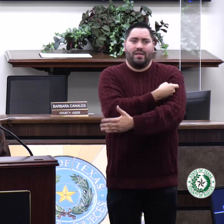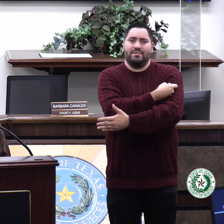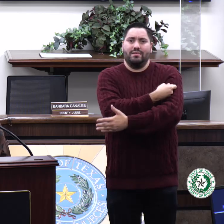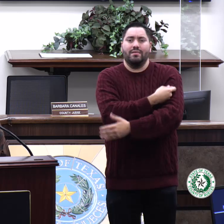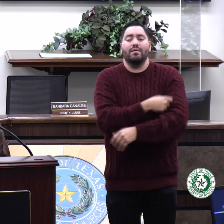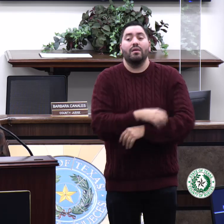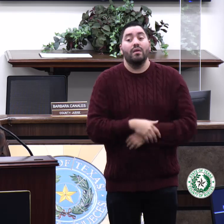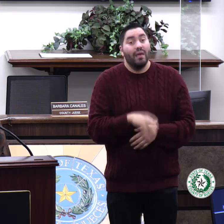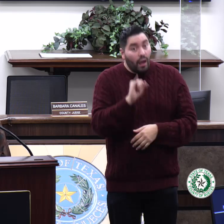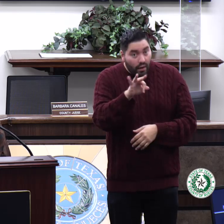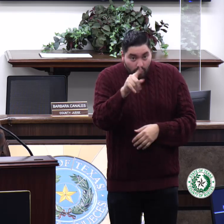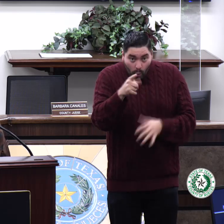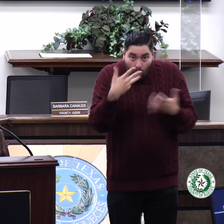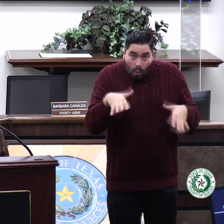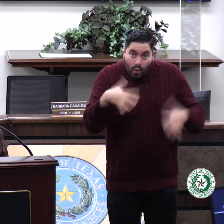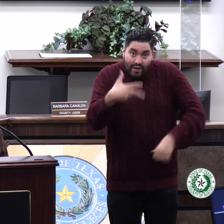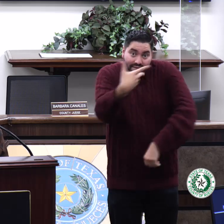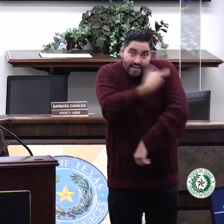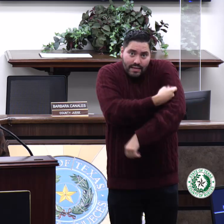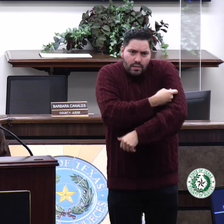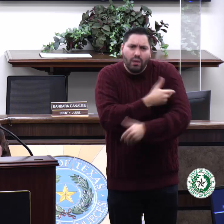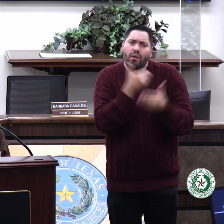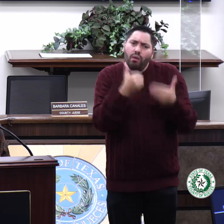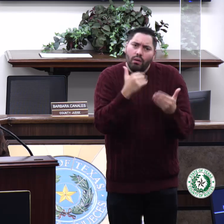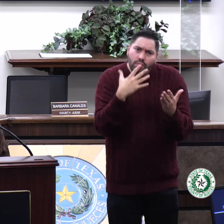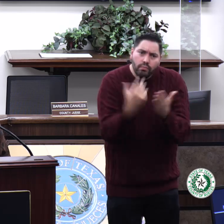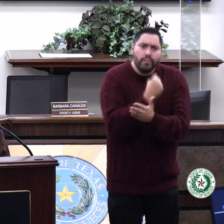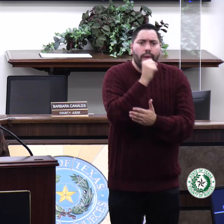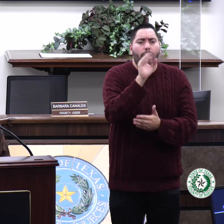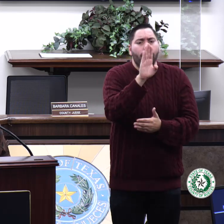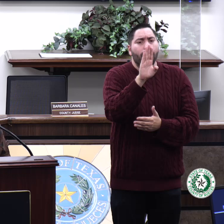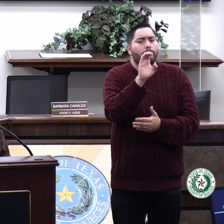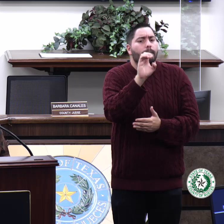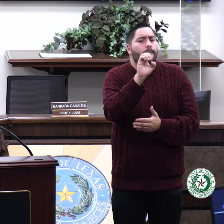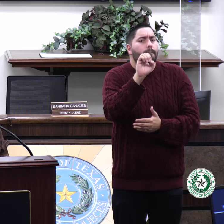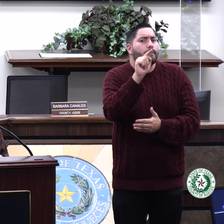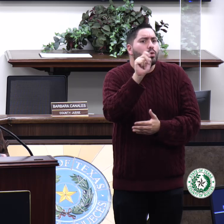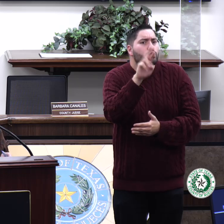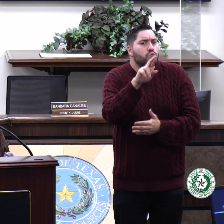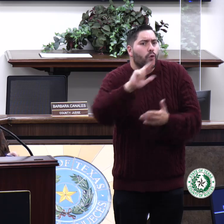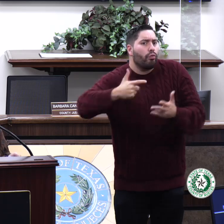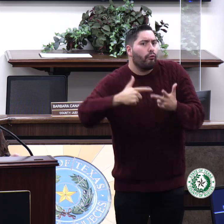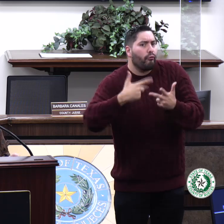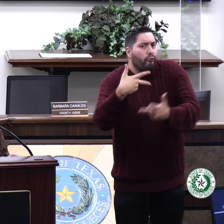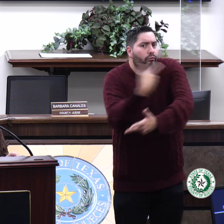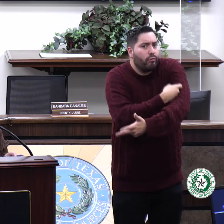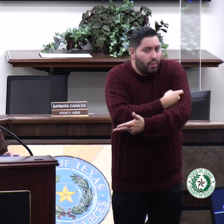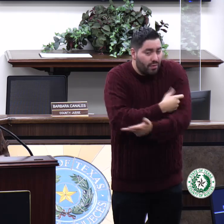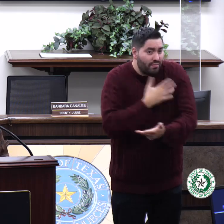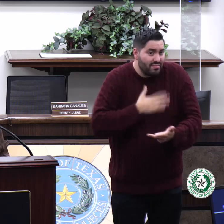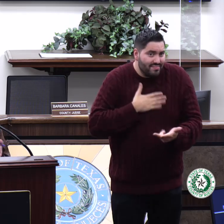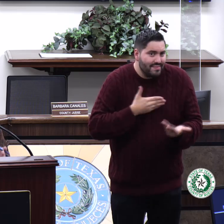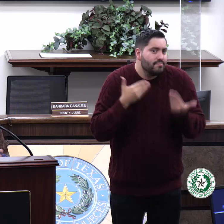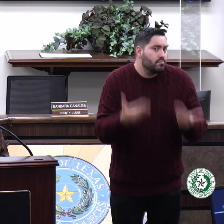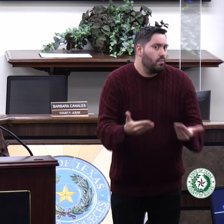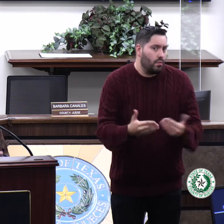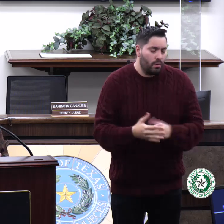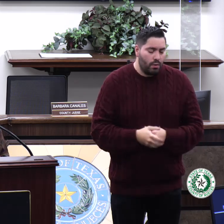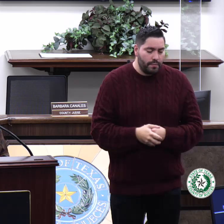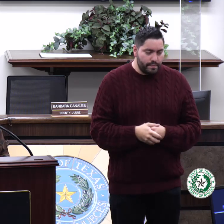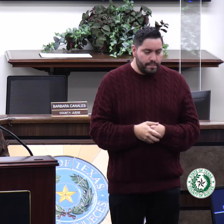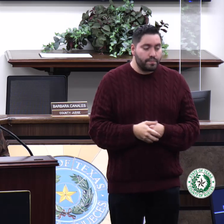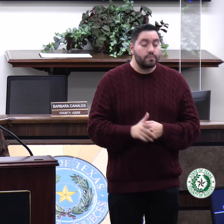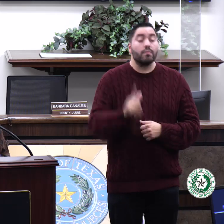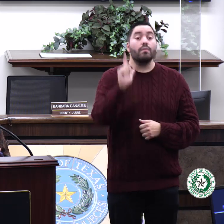if you're already vaccinated, get boosted. In other words, go get your booster shot. And later you'll hear about all the